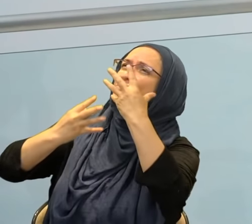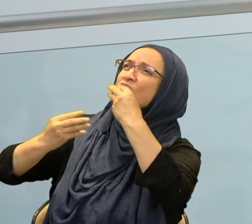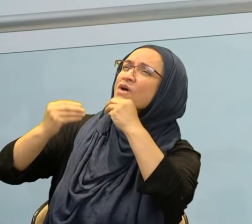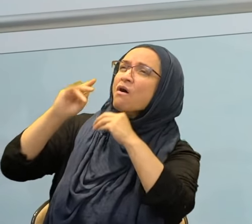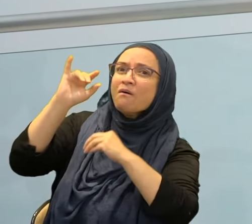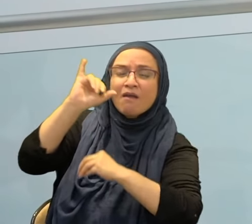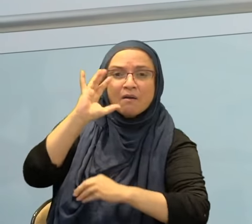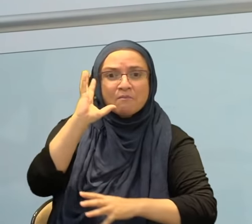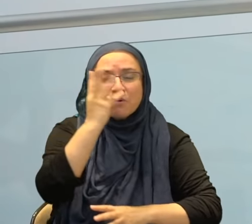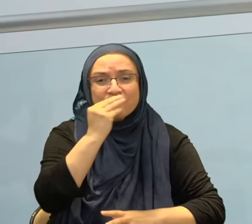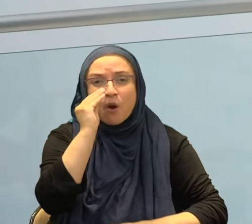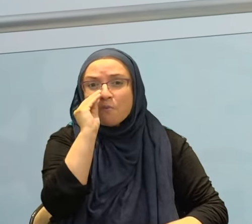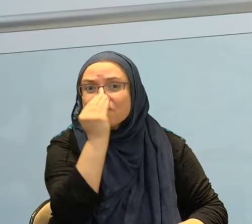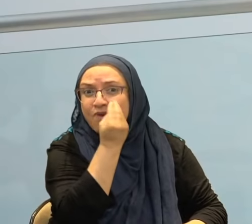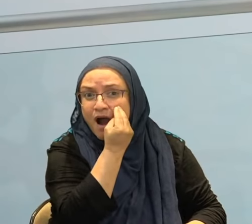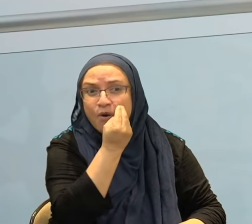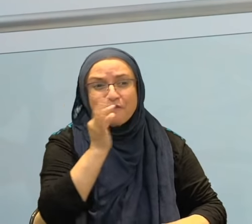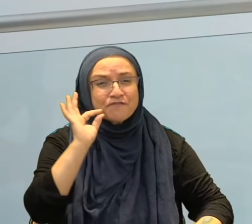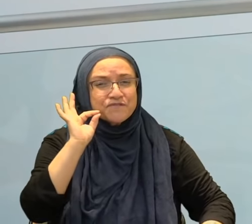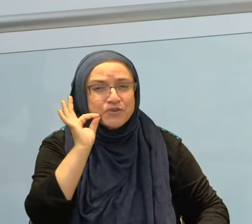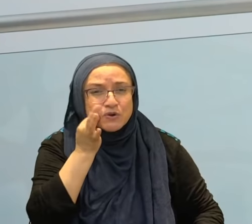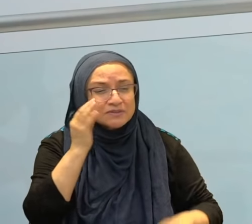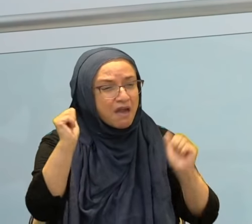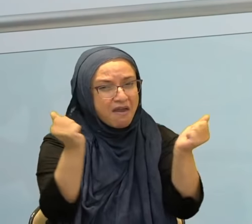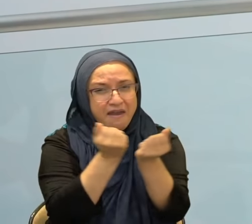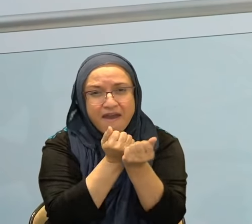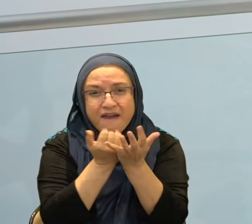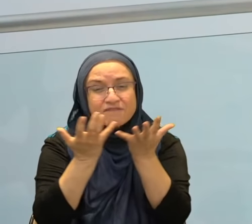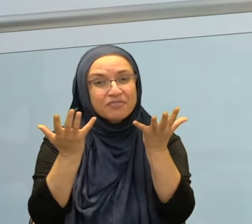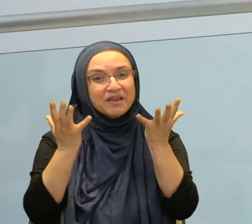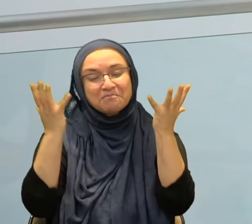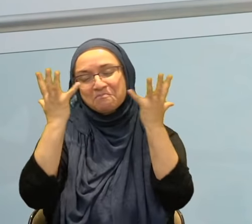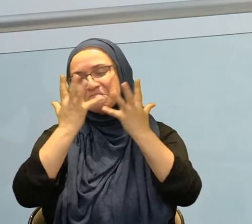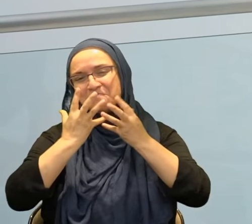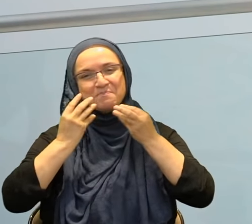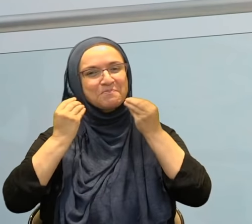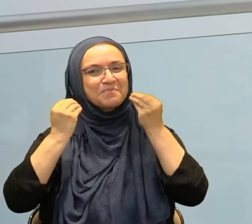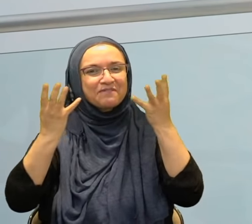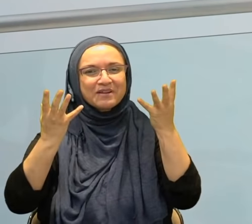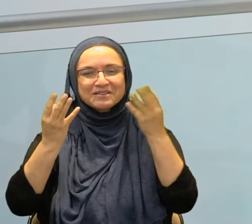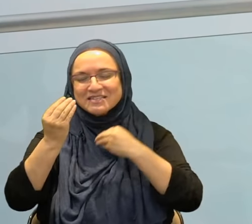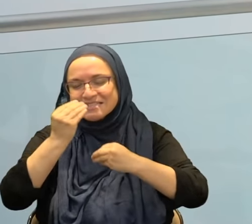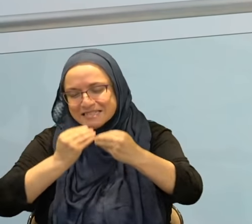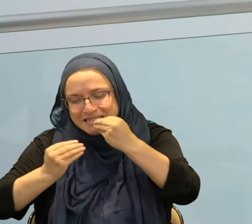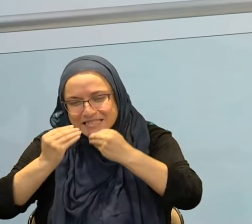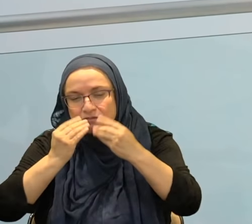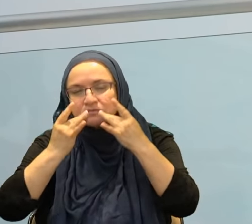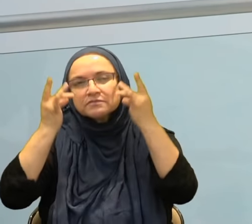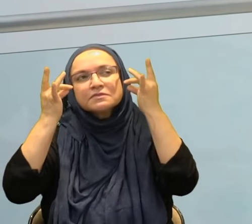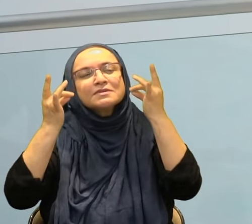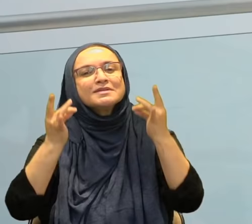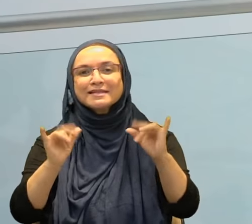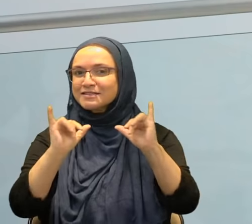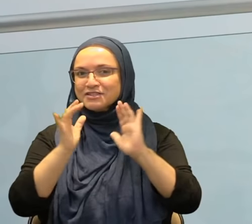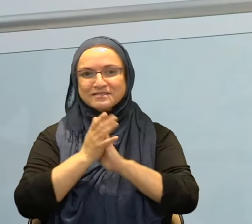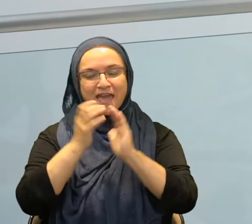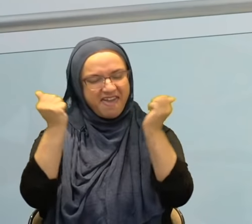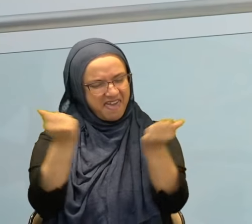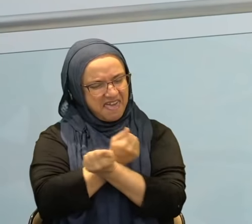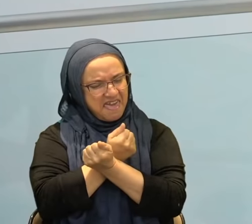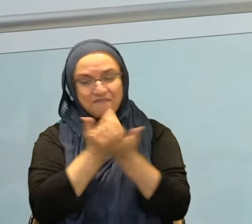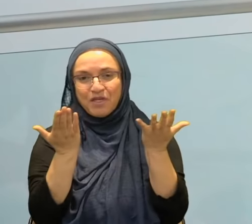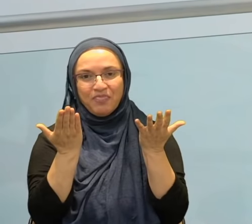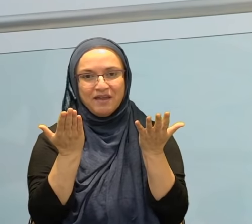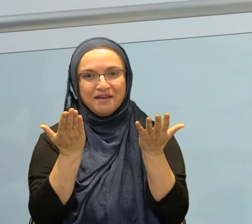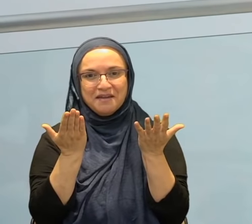moment in Jenna is an upgrade. It gets better and better and better and better and Allah is surely capable